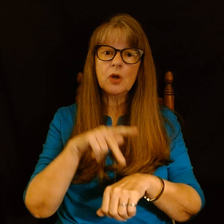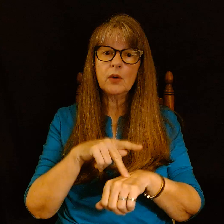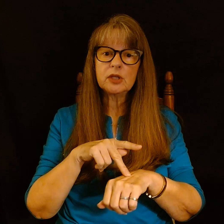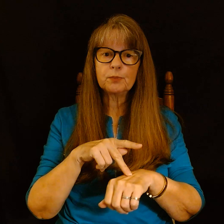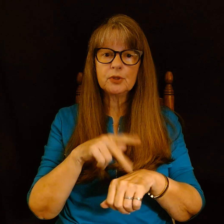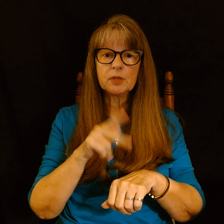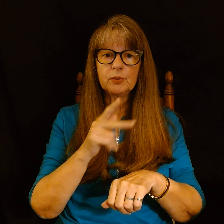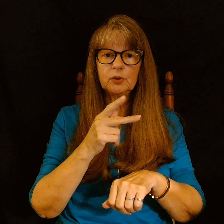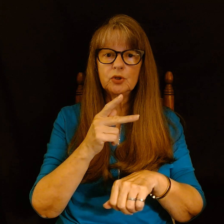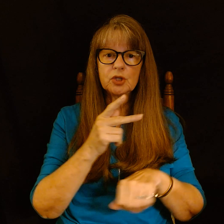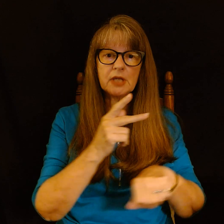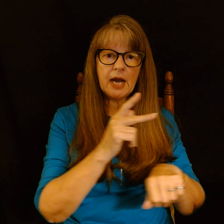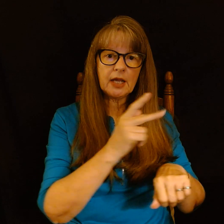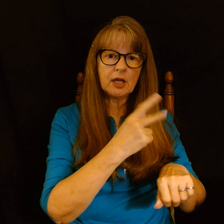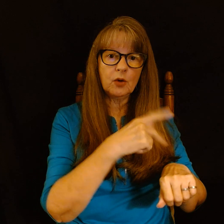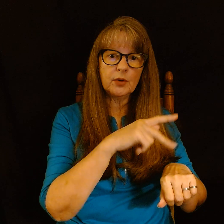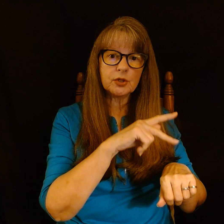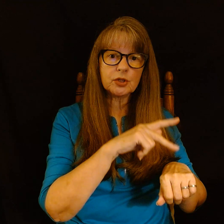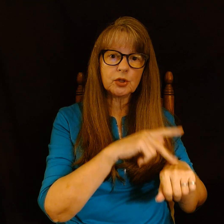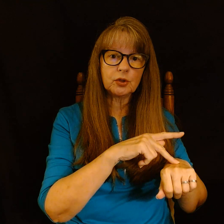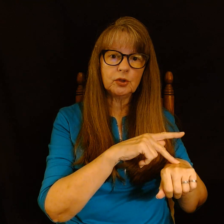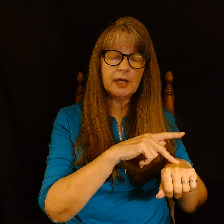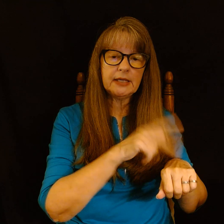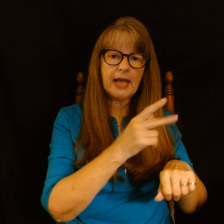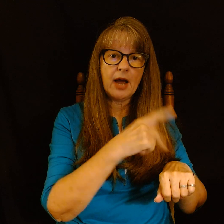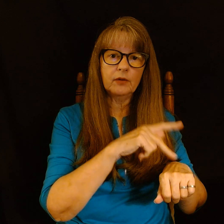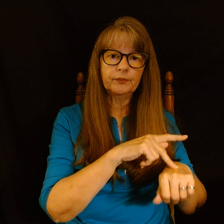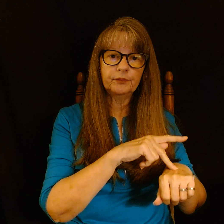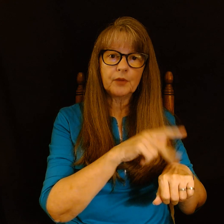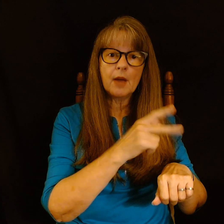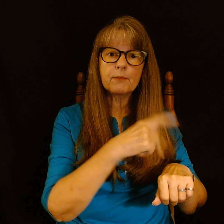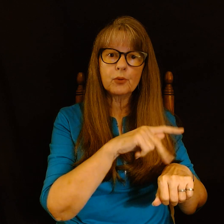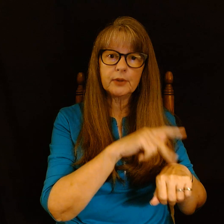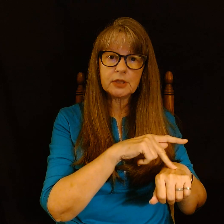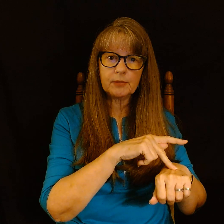it's principal. You just kind of go in a circle and down. Principal.